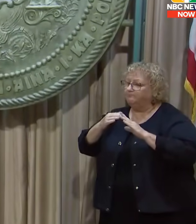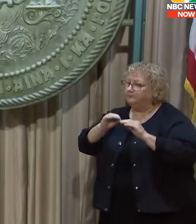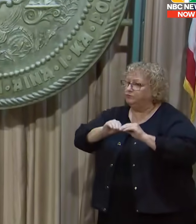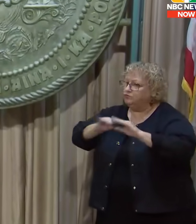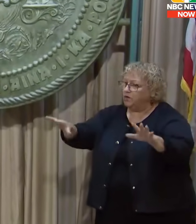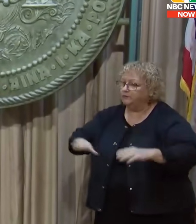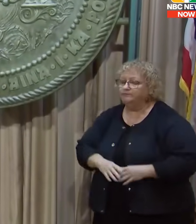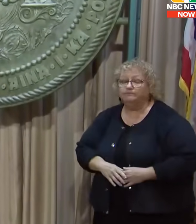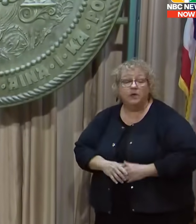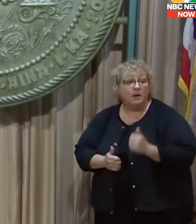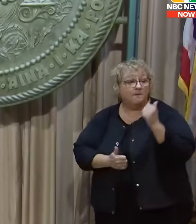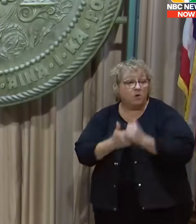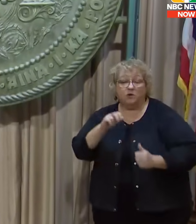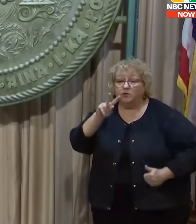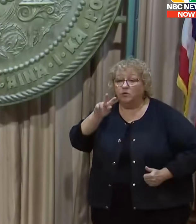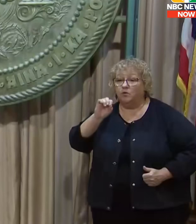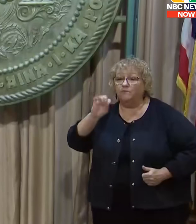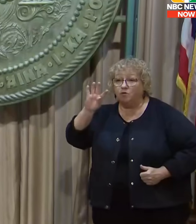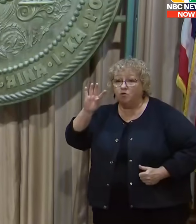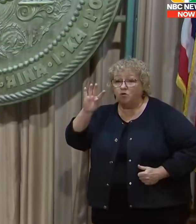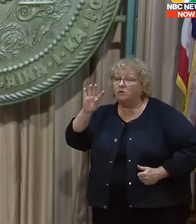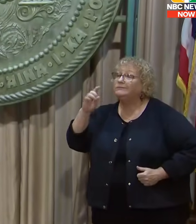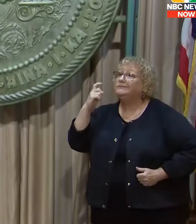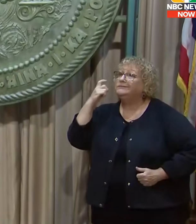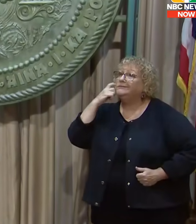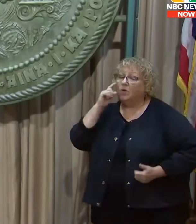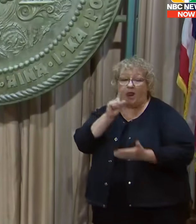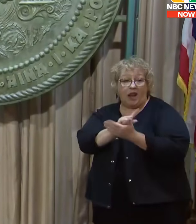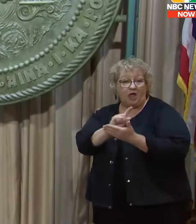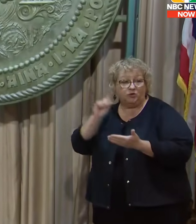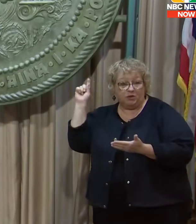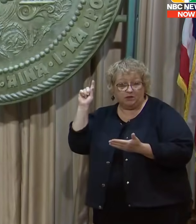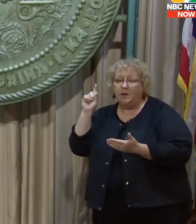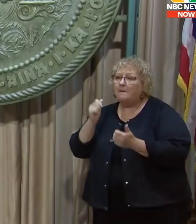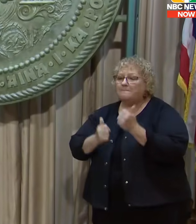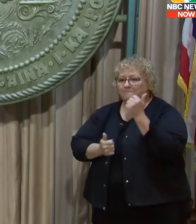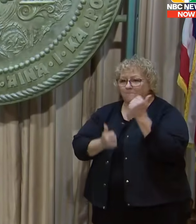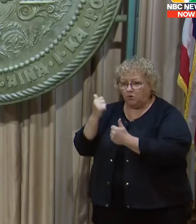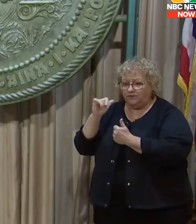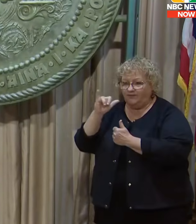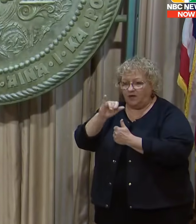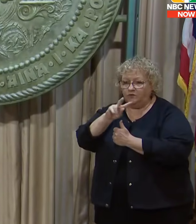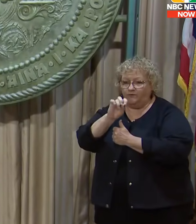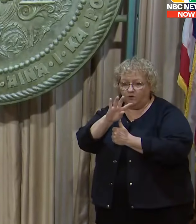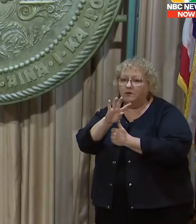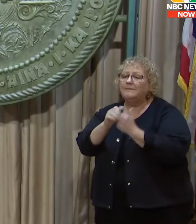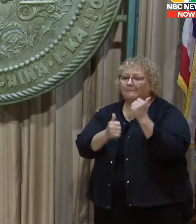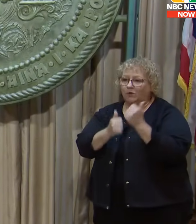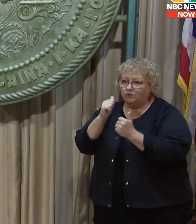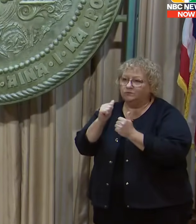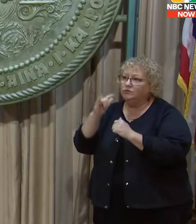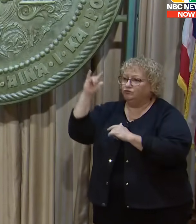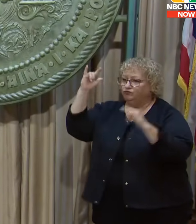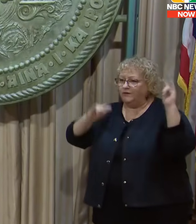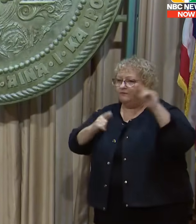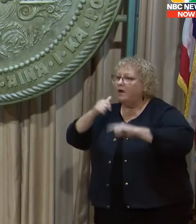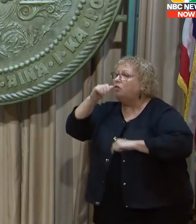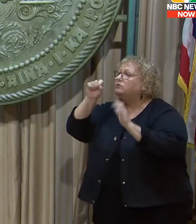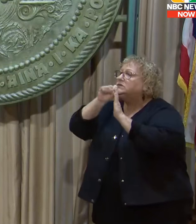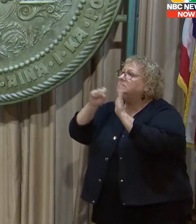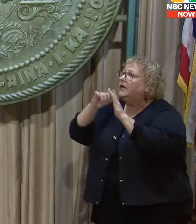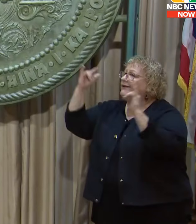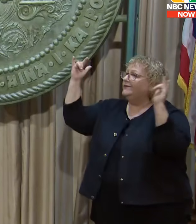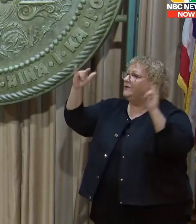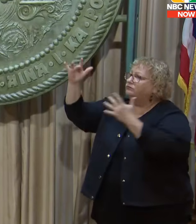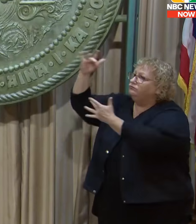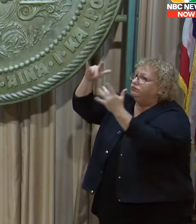The vast majority of cases up till about a week ago were travel related. These were individuals who had traveled from other places